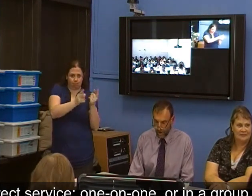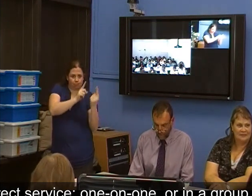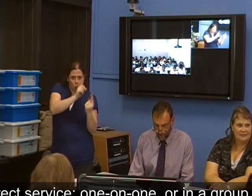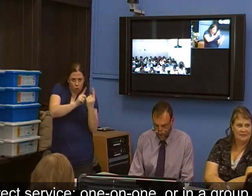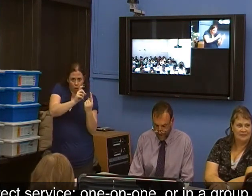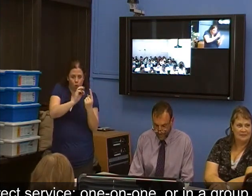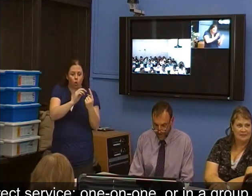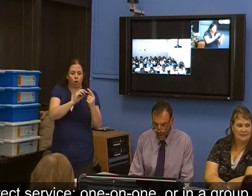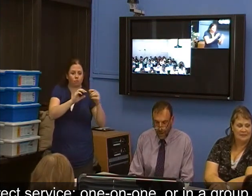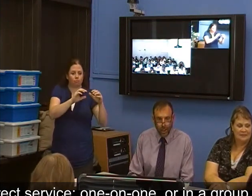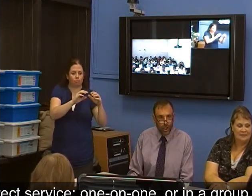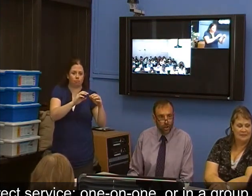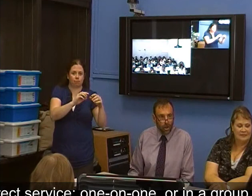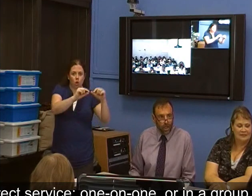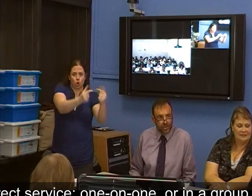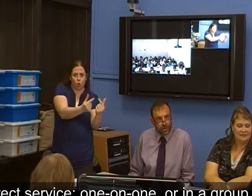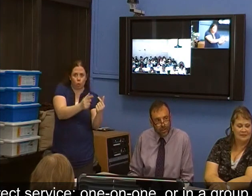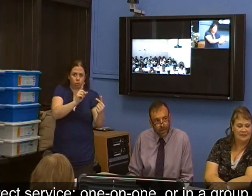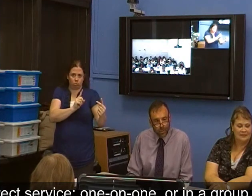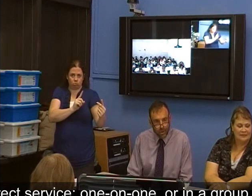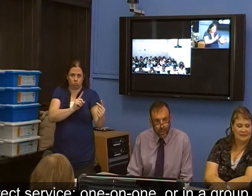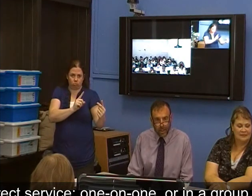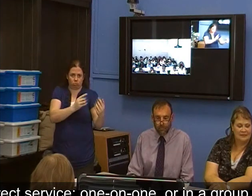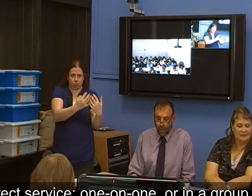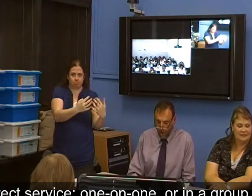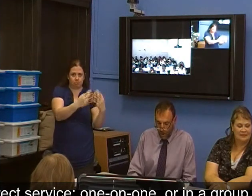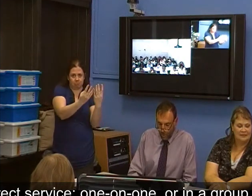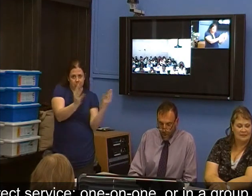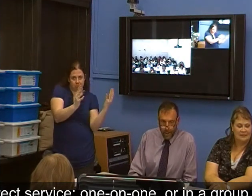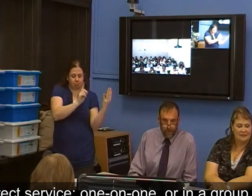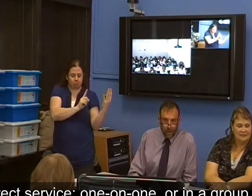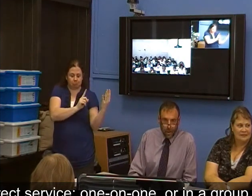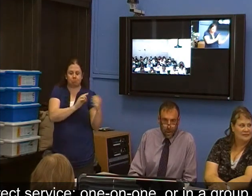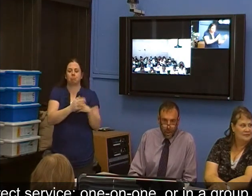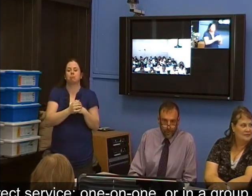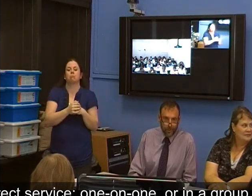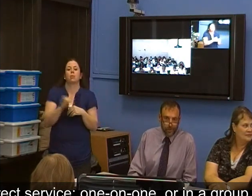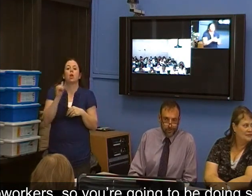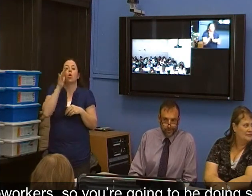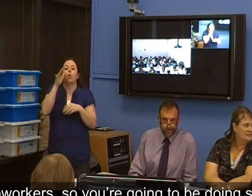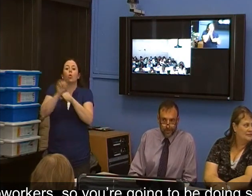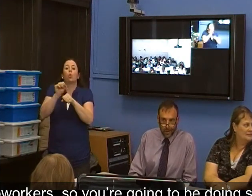group. You're also going to be working with other